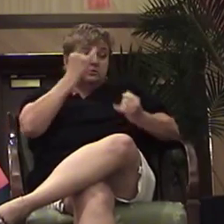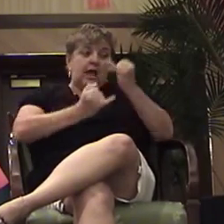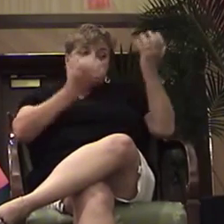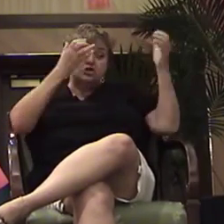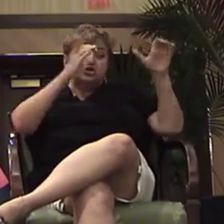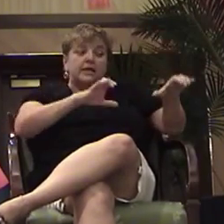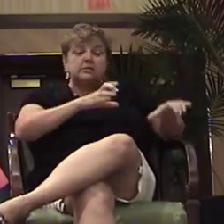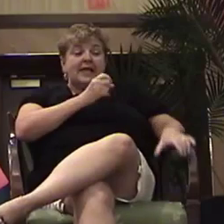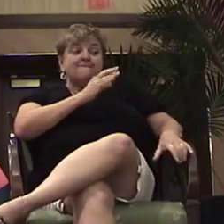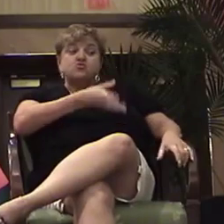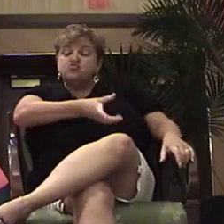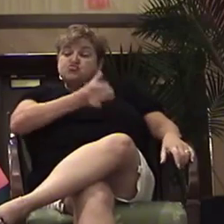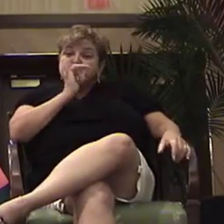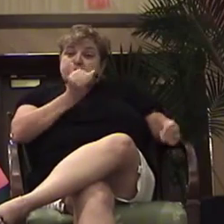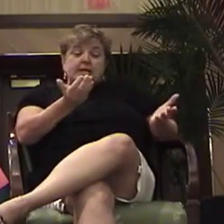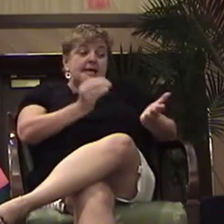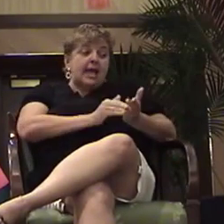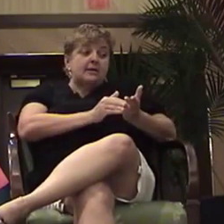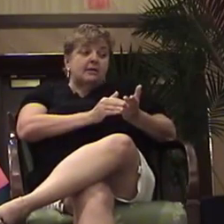If you drink, they're going to fire you.